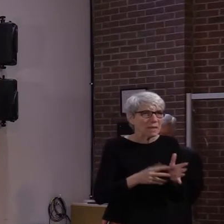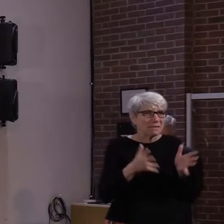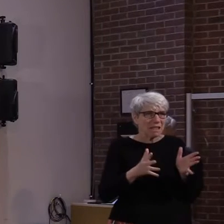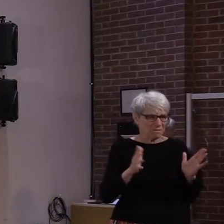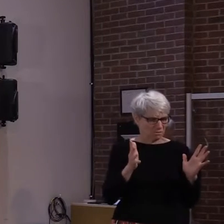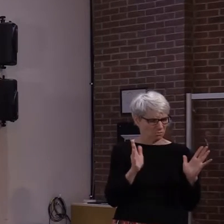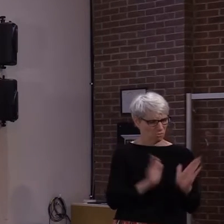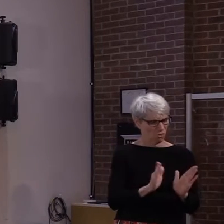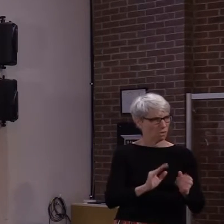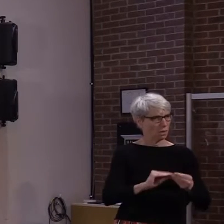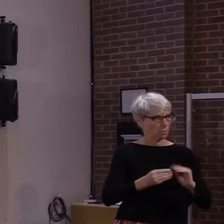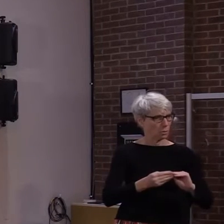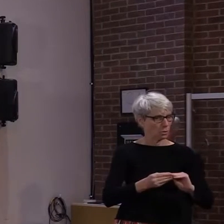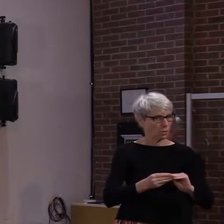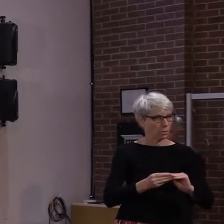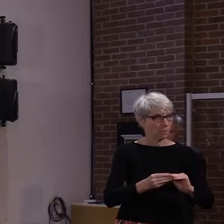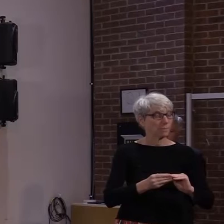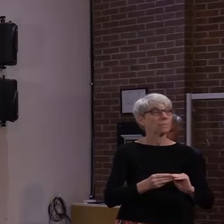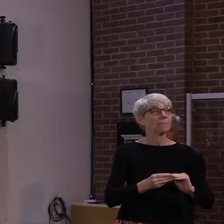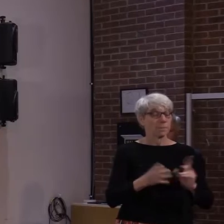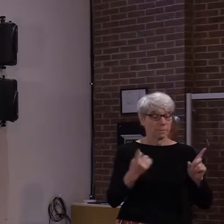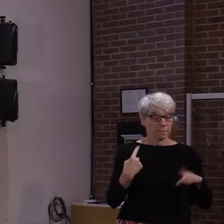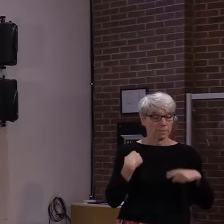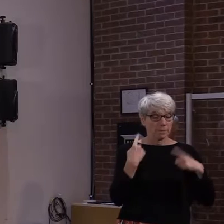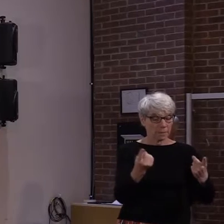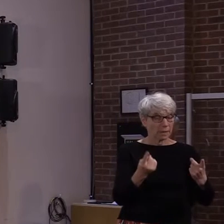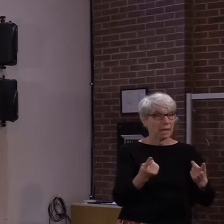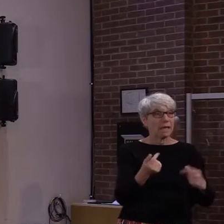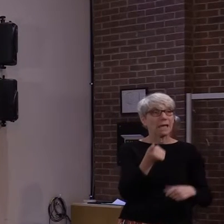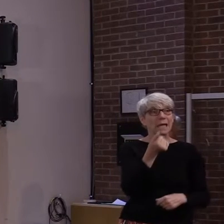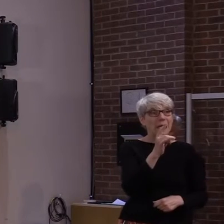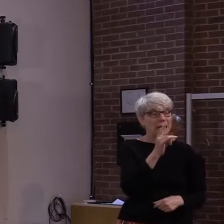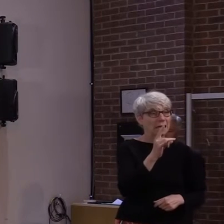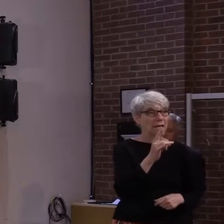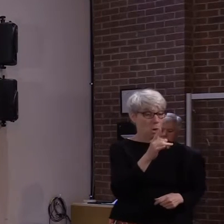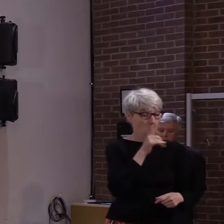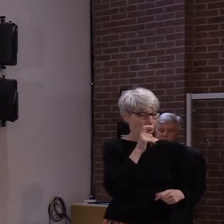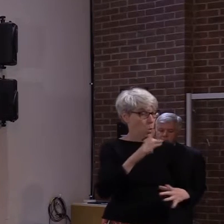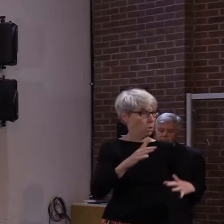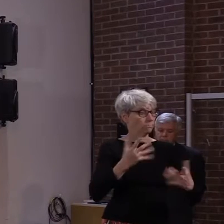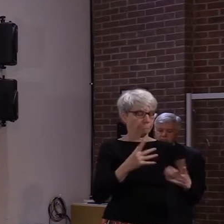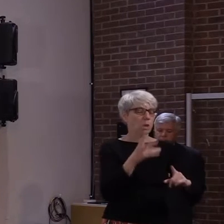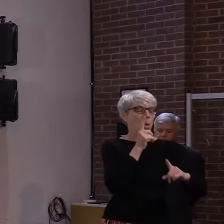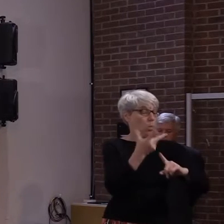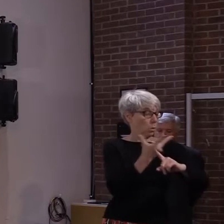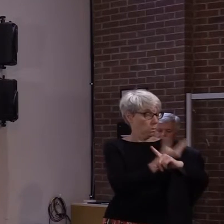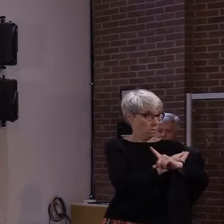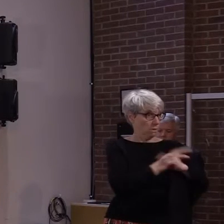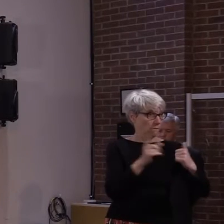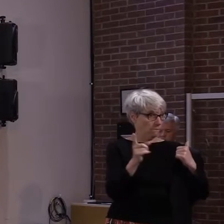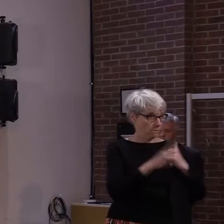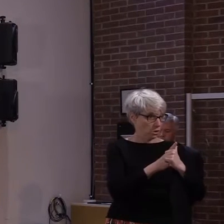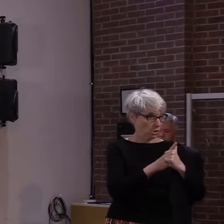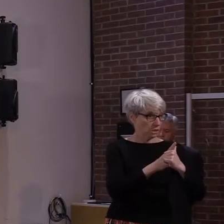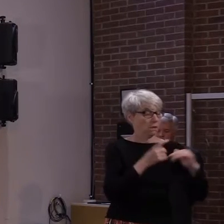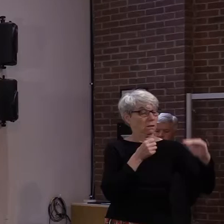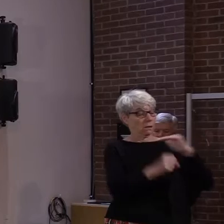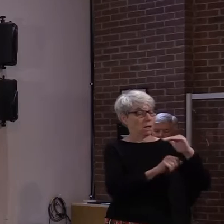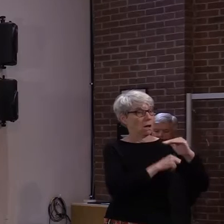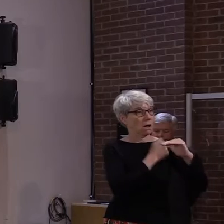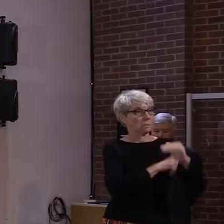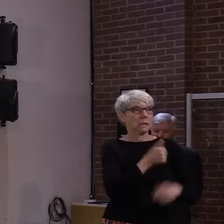a total of 18 hospitalizations and 8 deaths, the majority of whom were in older and more chronically ill